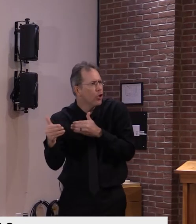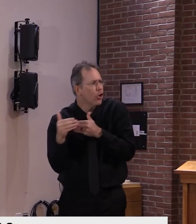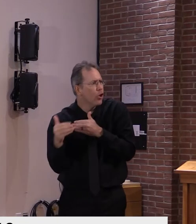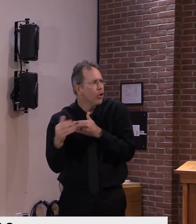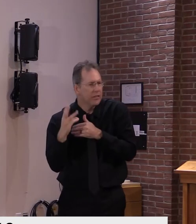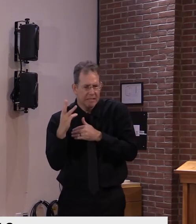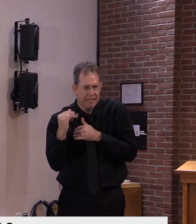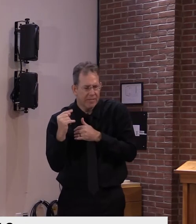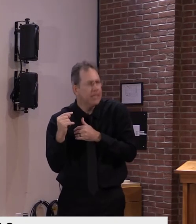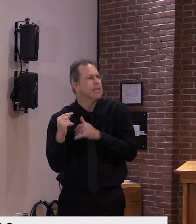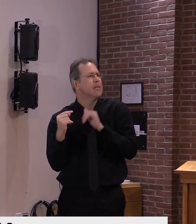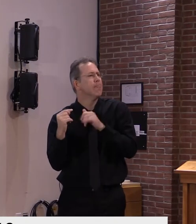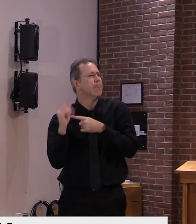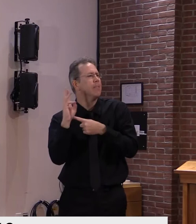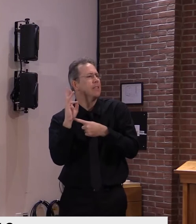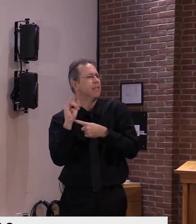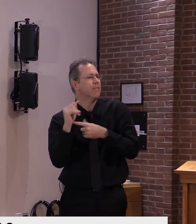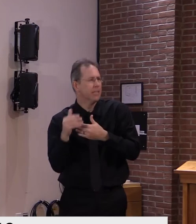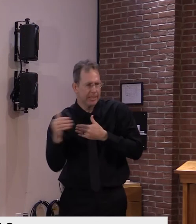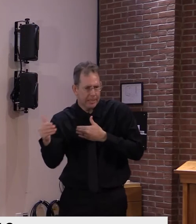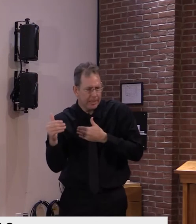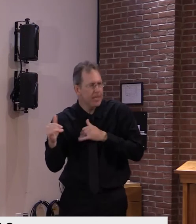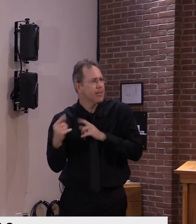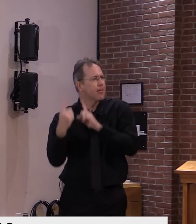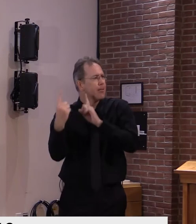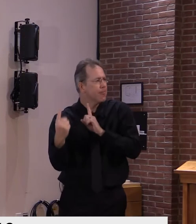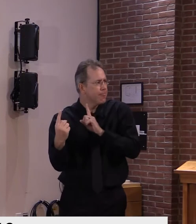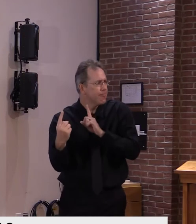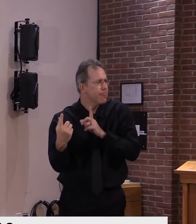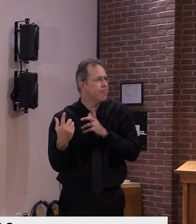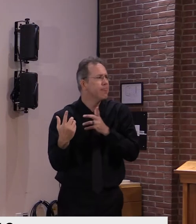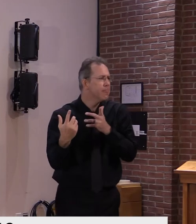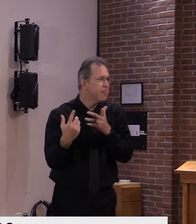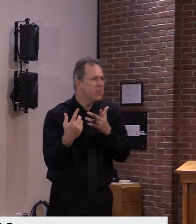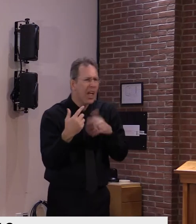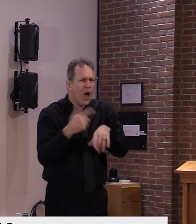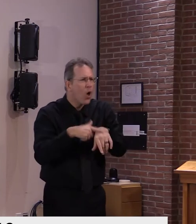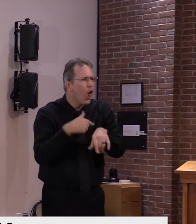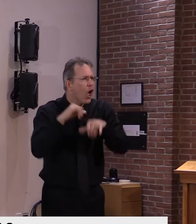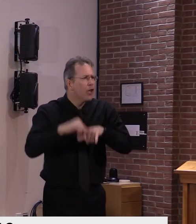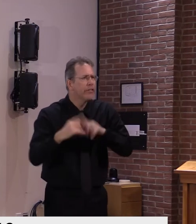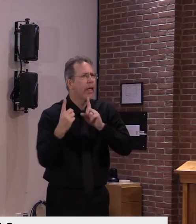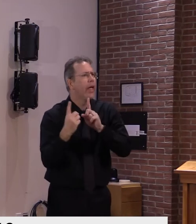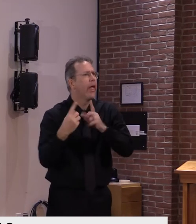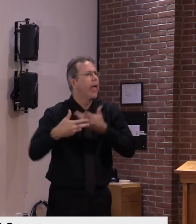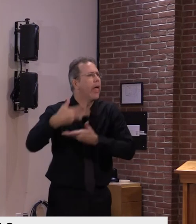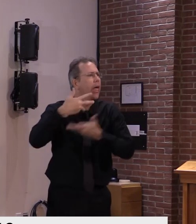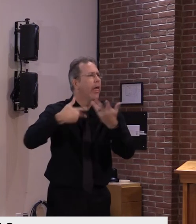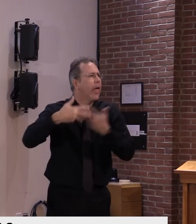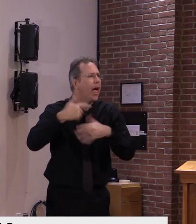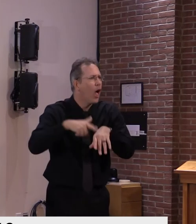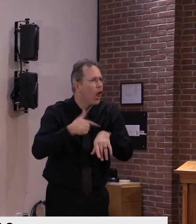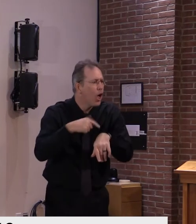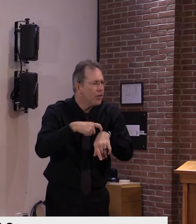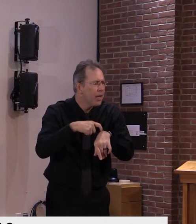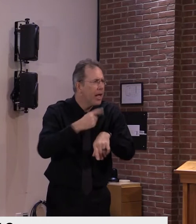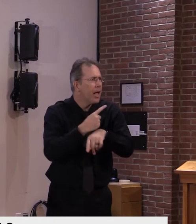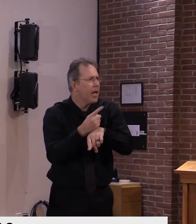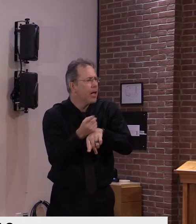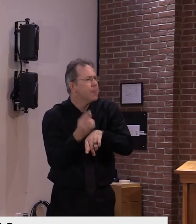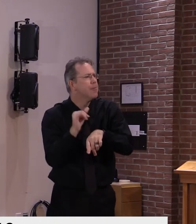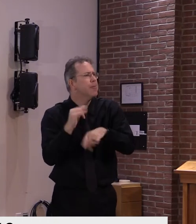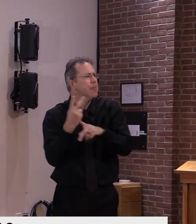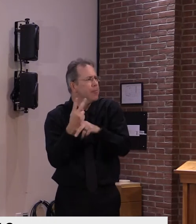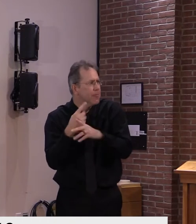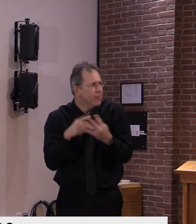terms of being able to really help protect more people. The CDC is talking now about letting people